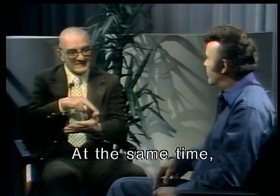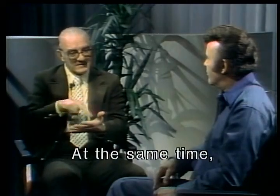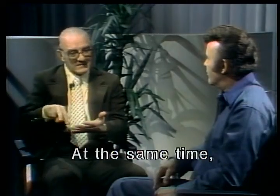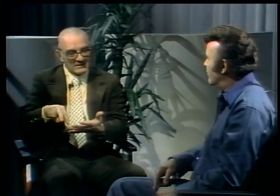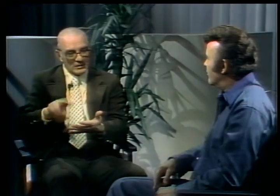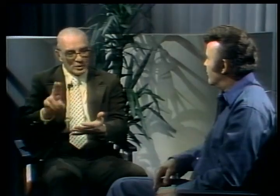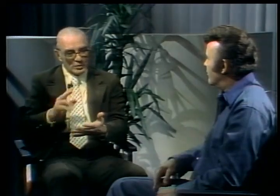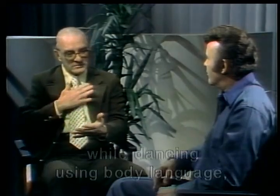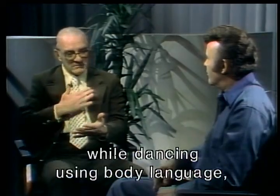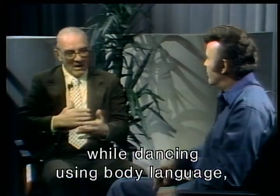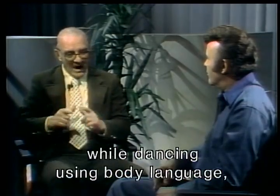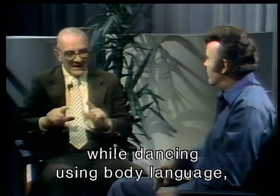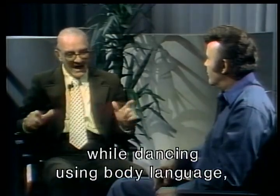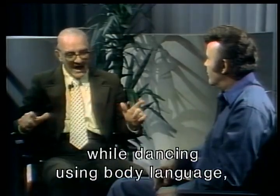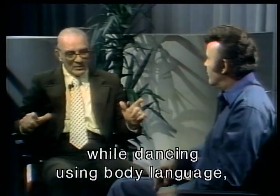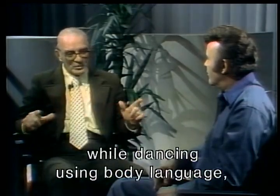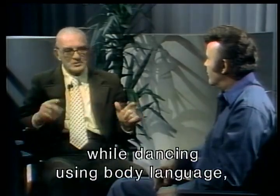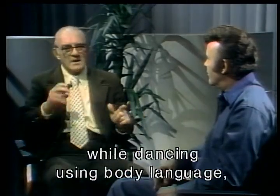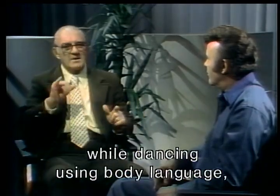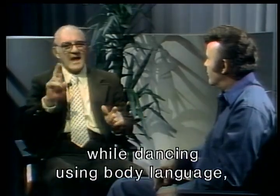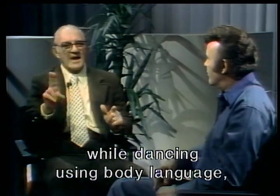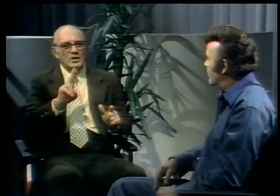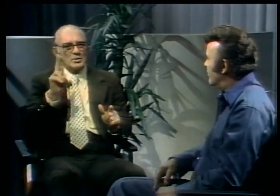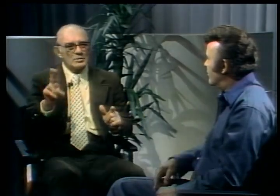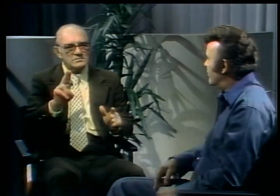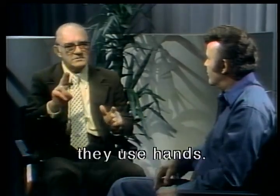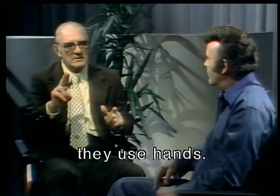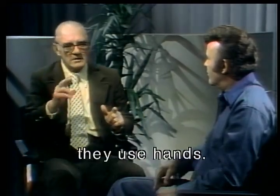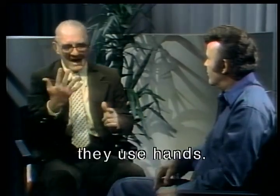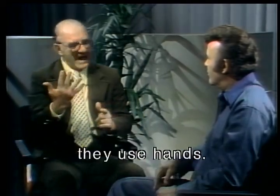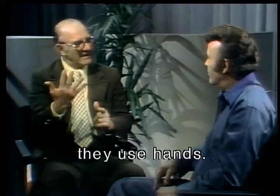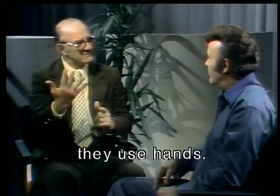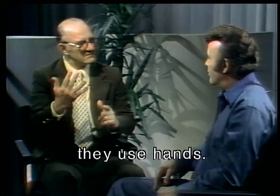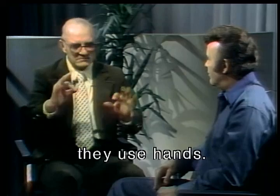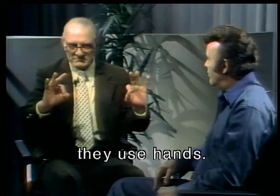dancing, using body language, they use hands.